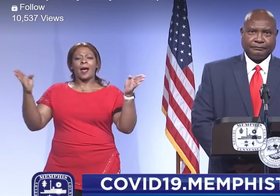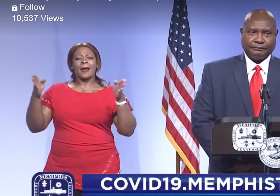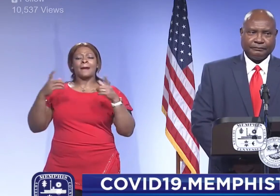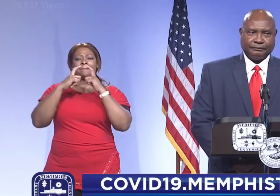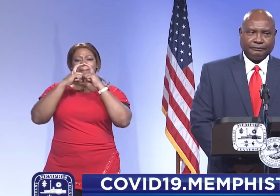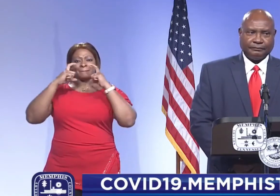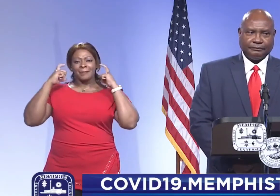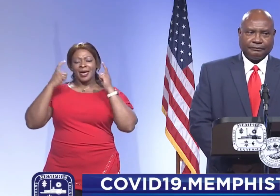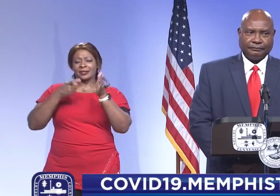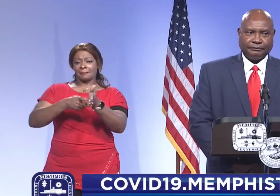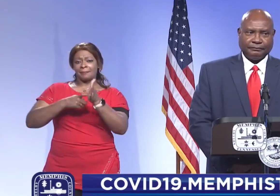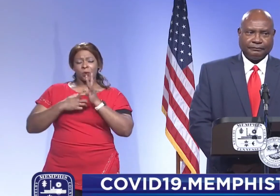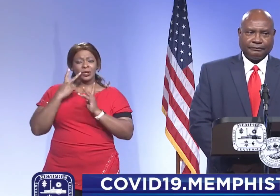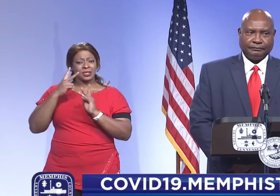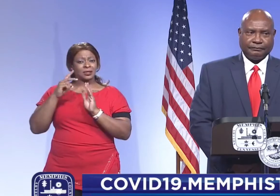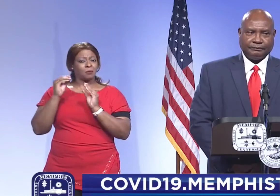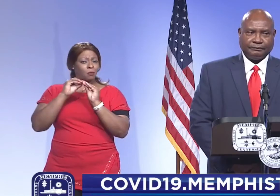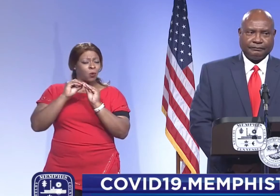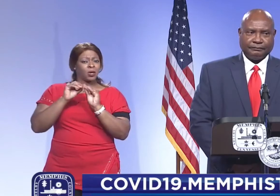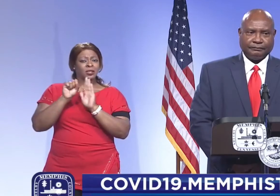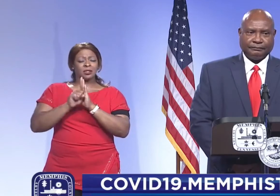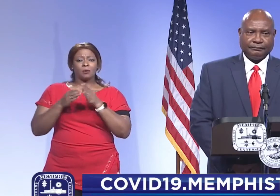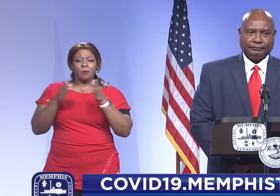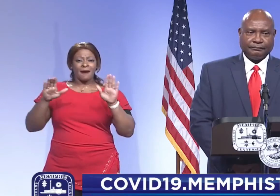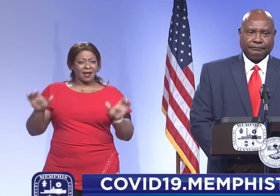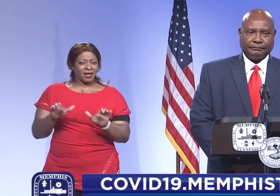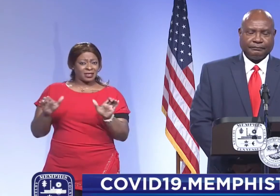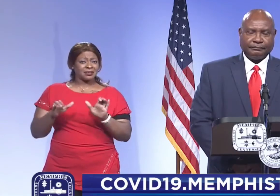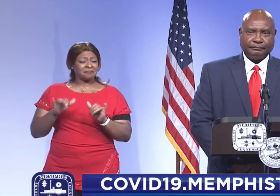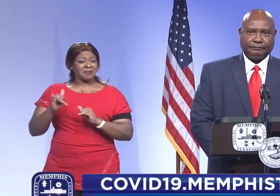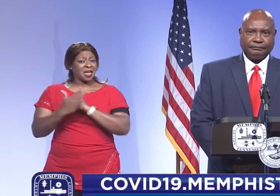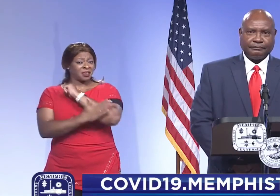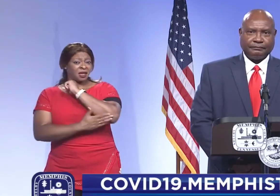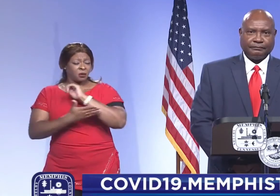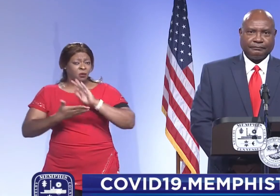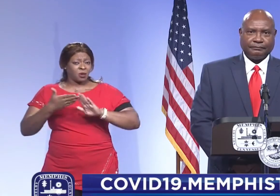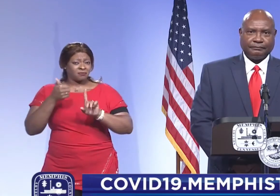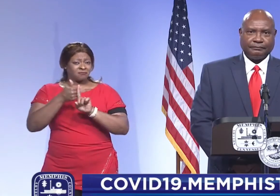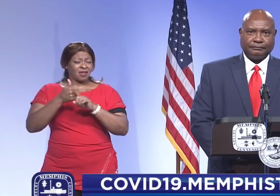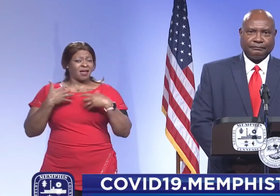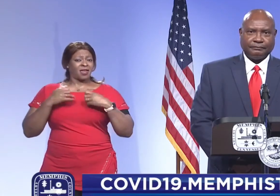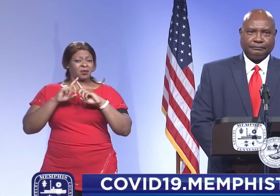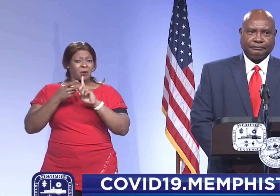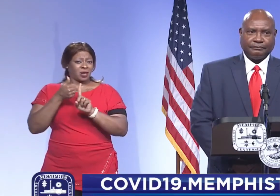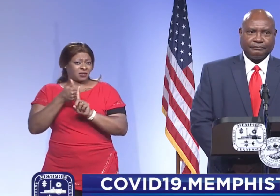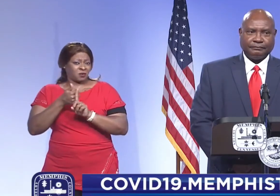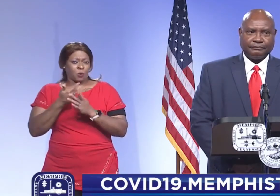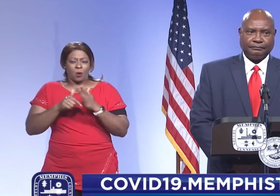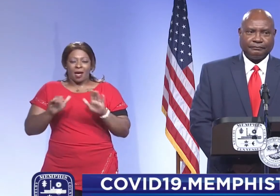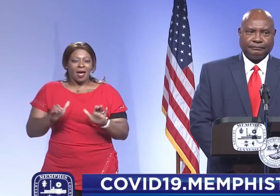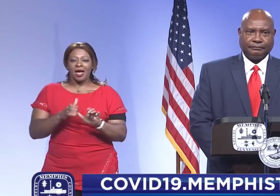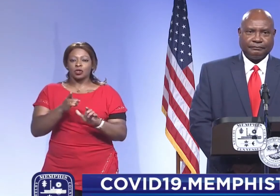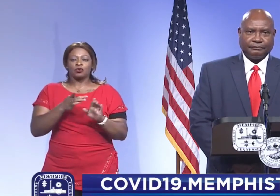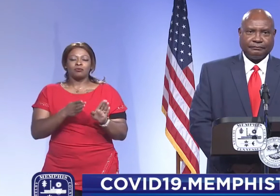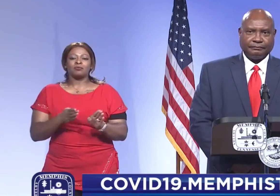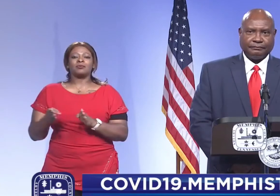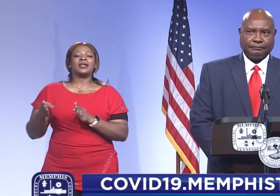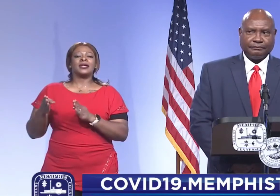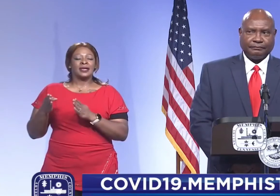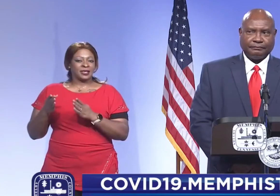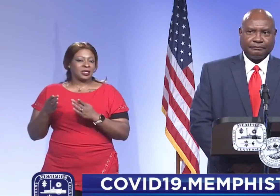and you would like to see more statewide action. Given that the county runs its own health department, what actions are you precluded